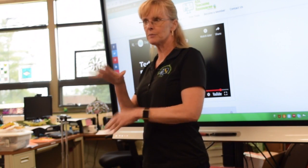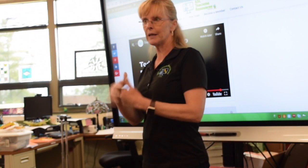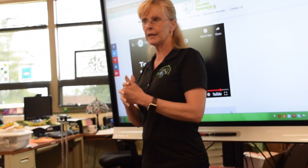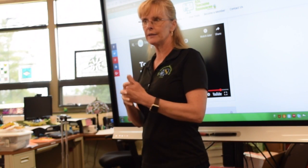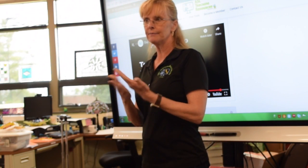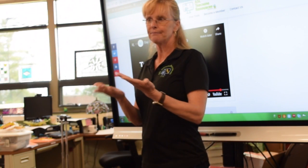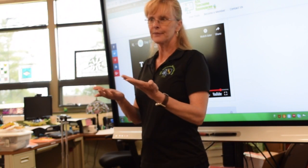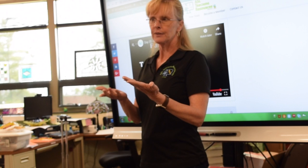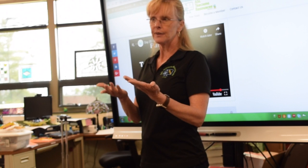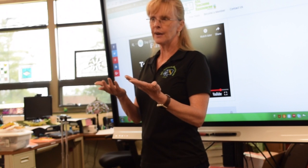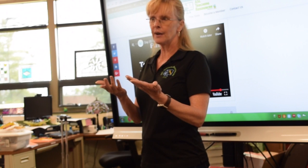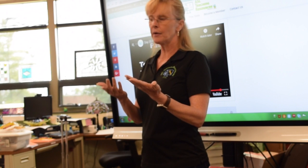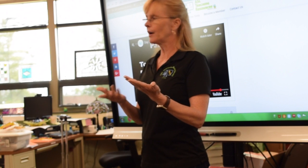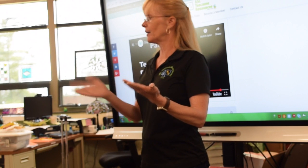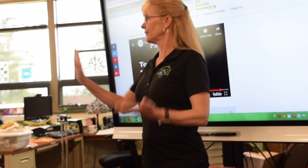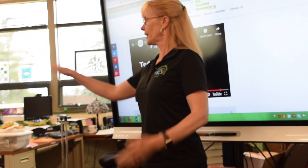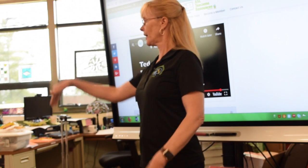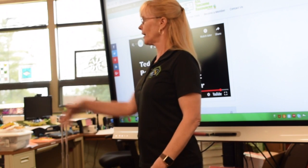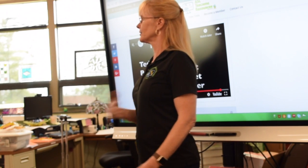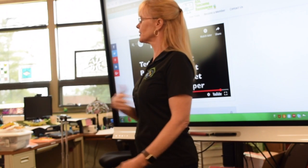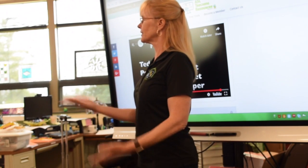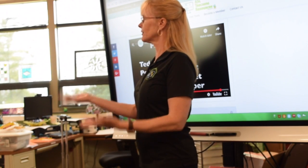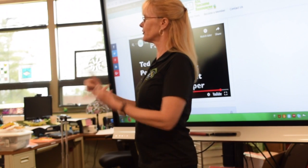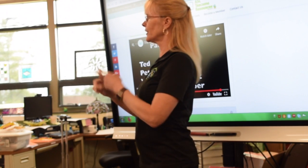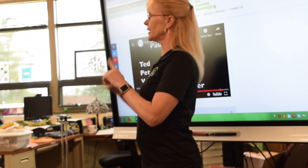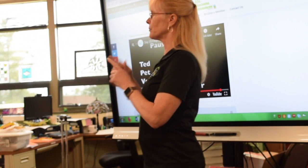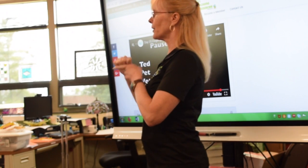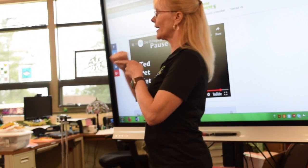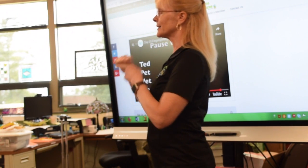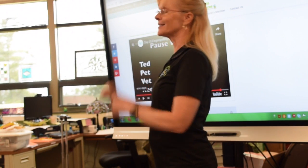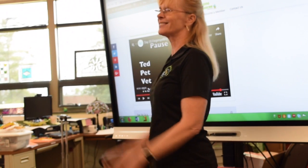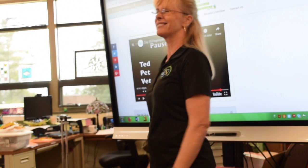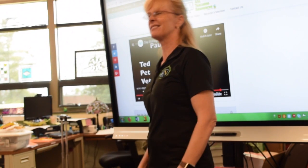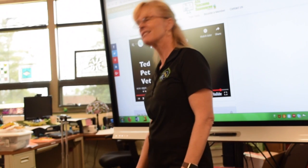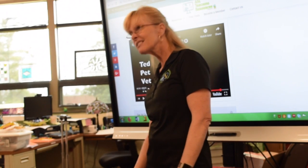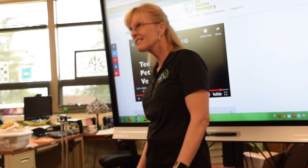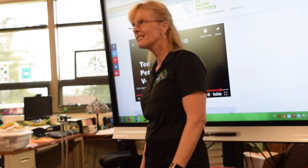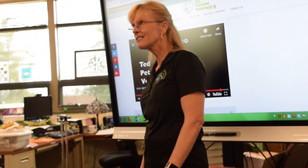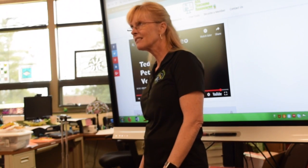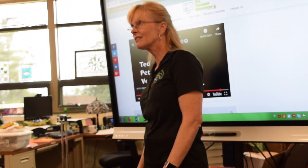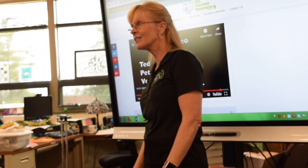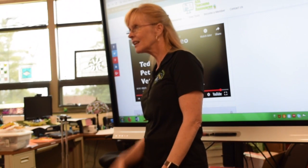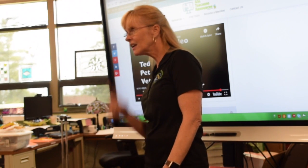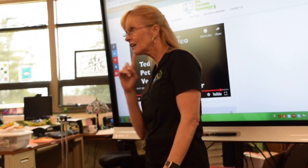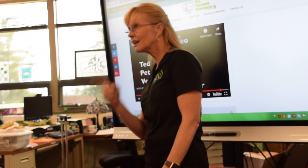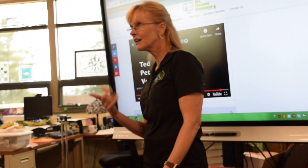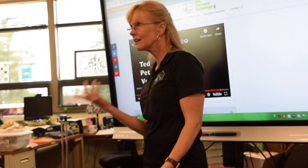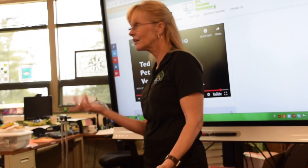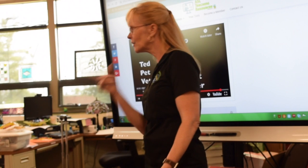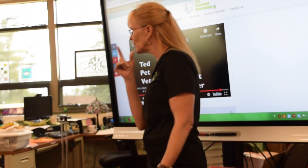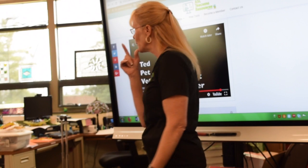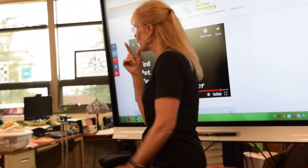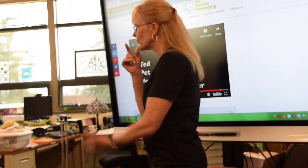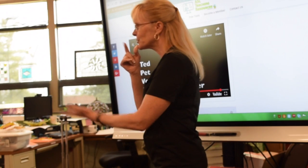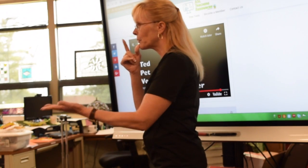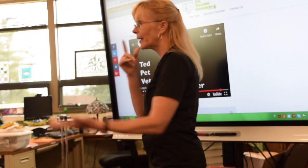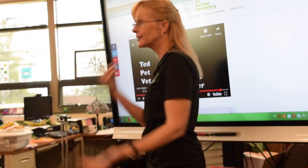spelling? Oh, yeah, just get a friend and practice. Really? Who wants to practice with